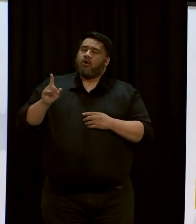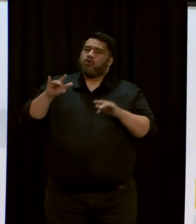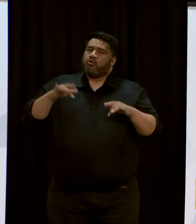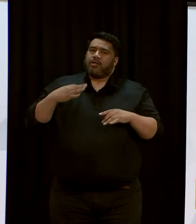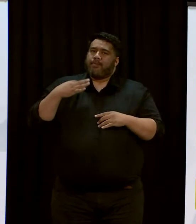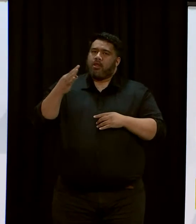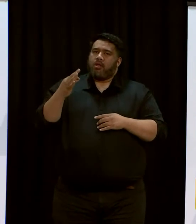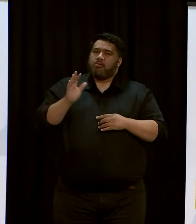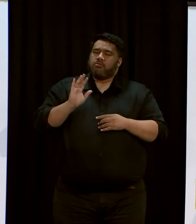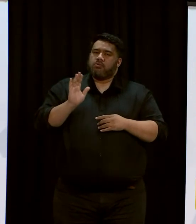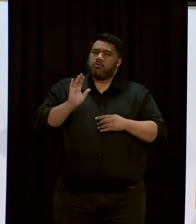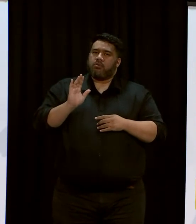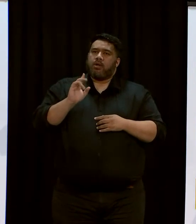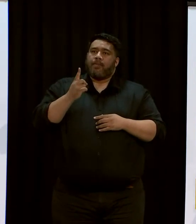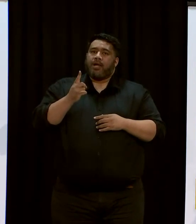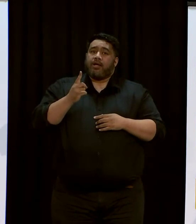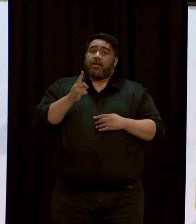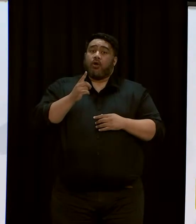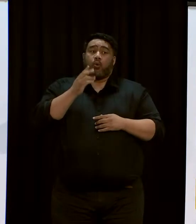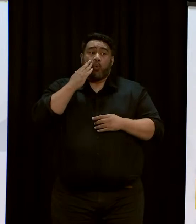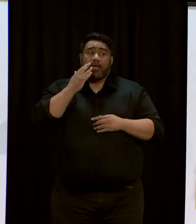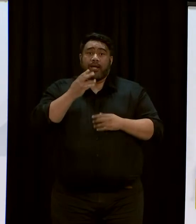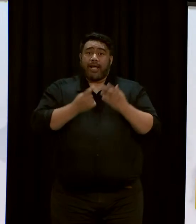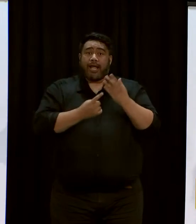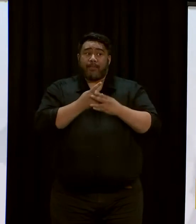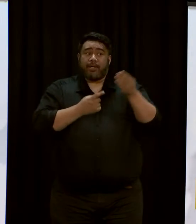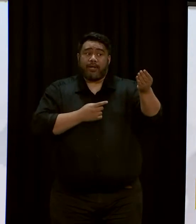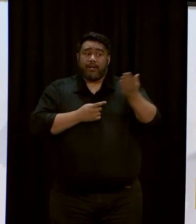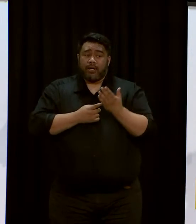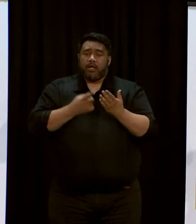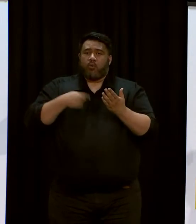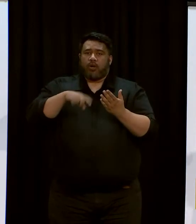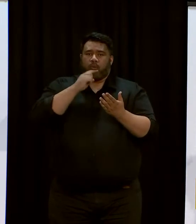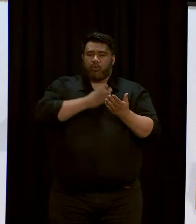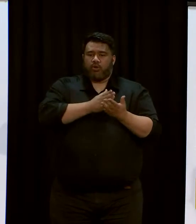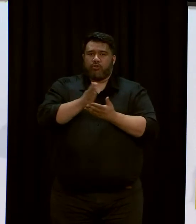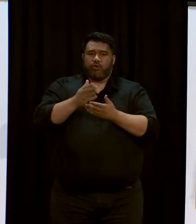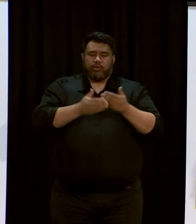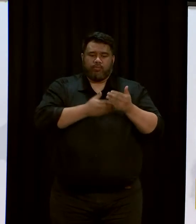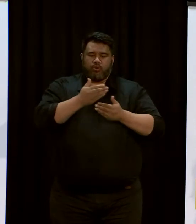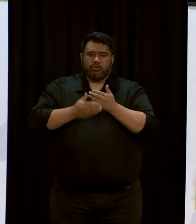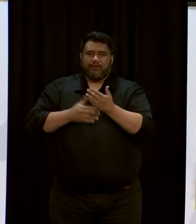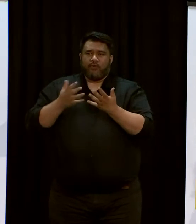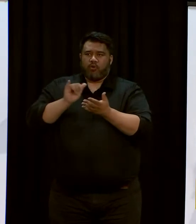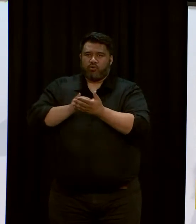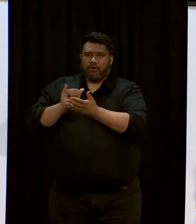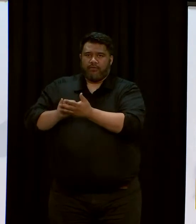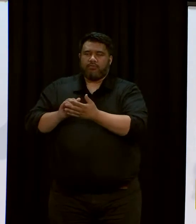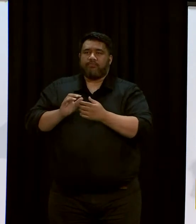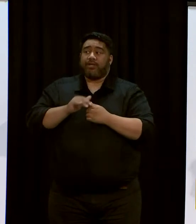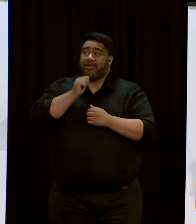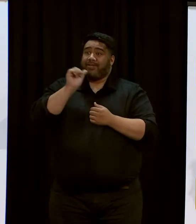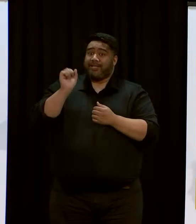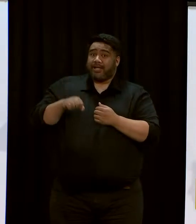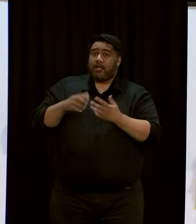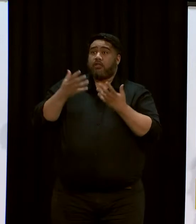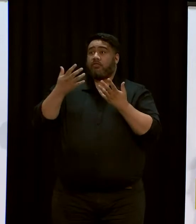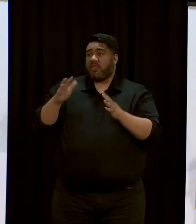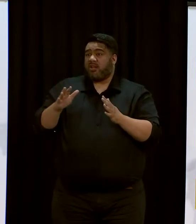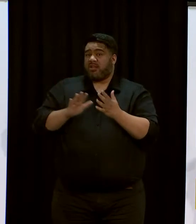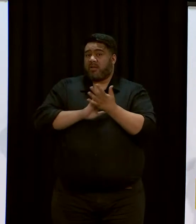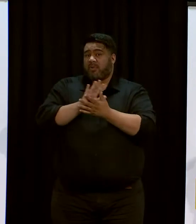that application comes through and goes through the approval process and Cabinet agrees, then we're in a position both with the vaccine and the